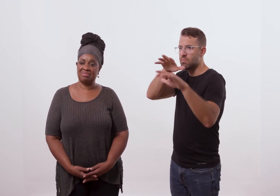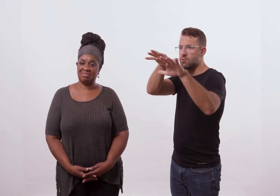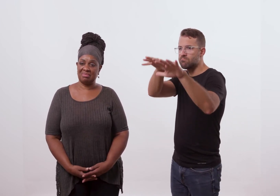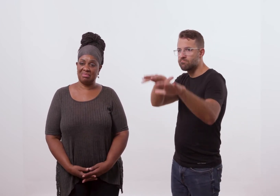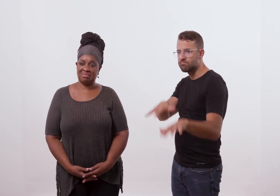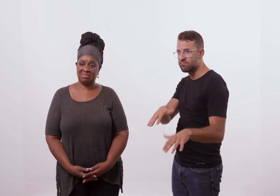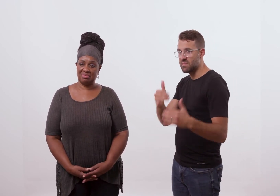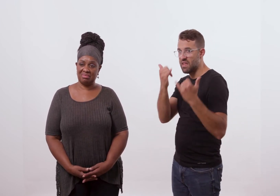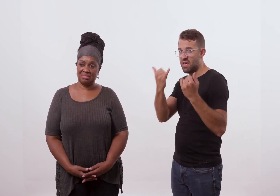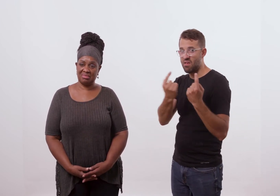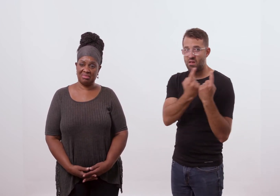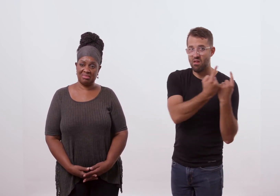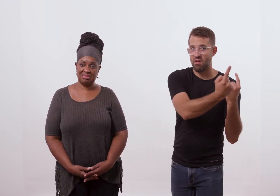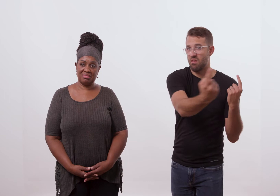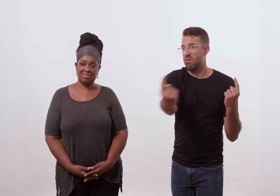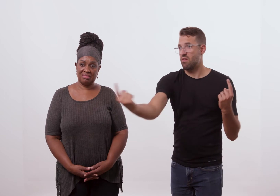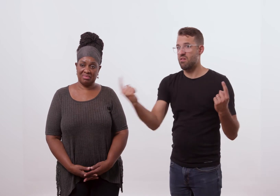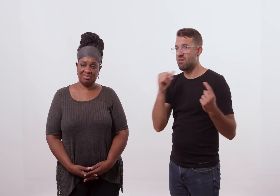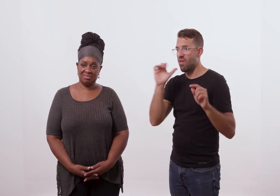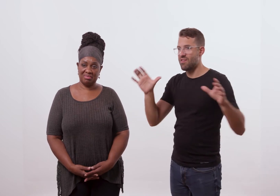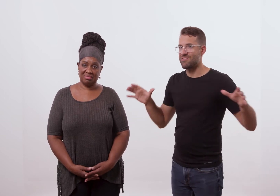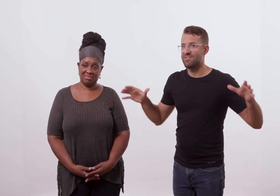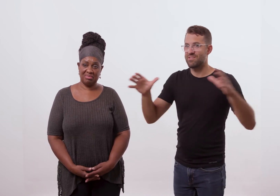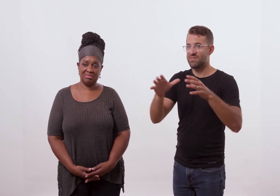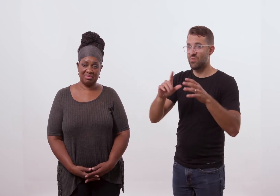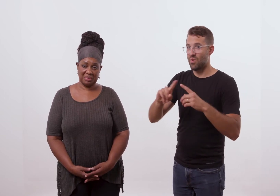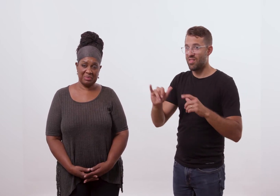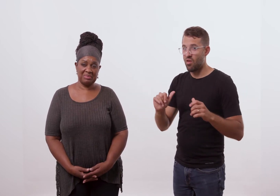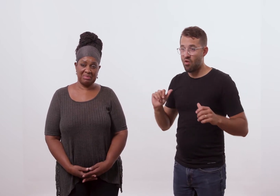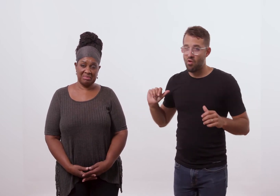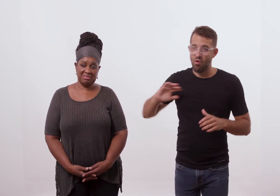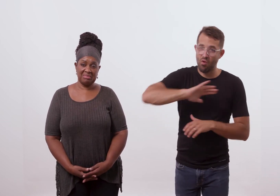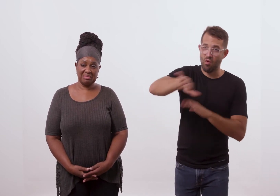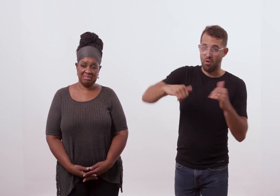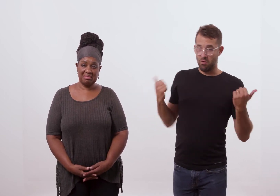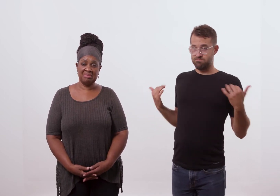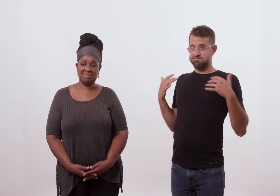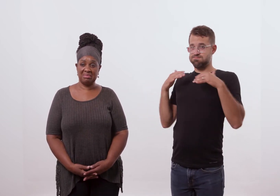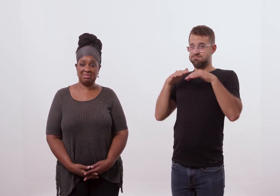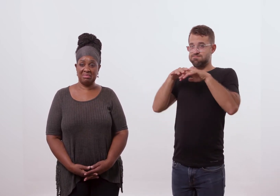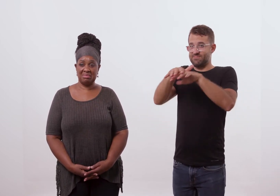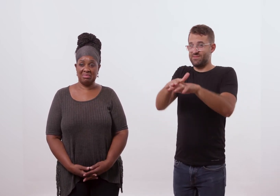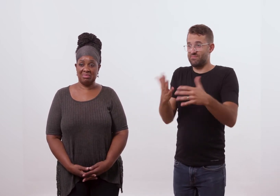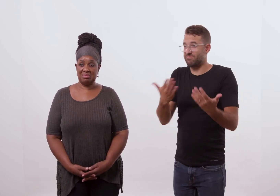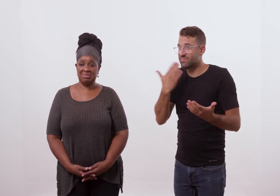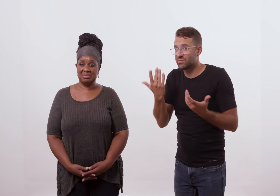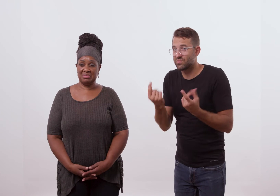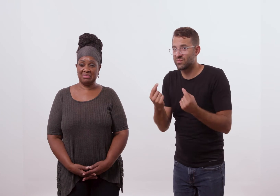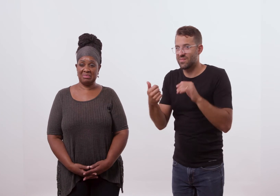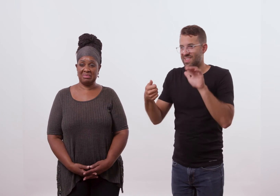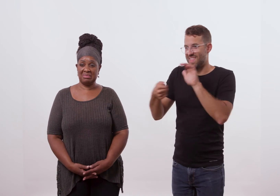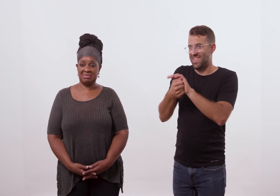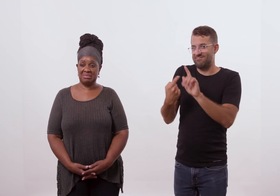time. When the entire herd panics, all we can do is get out of their way. So, you'll just let these lumbering